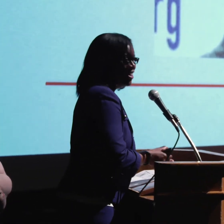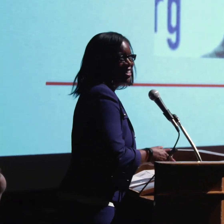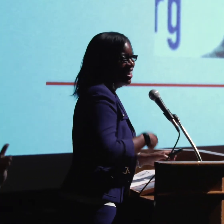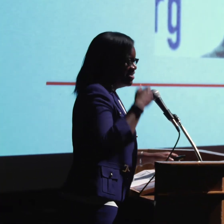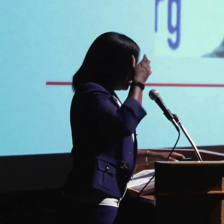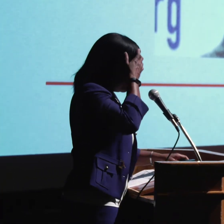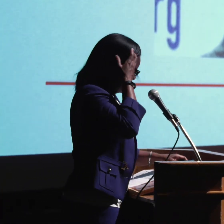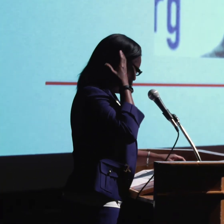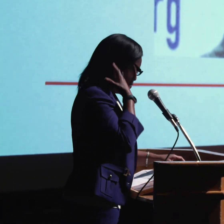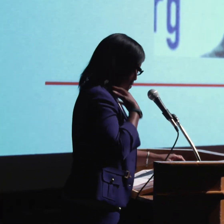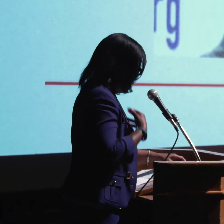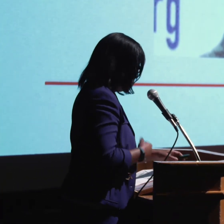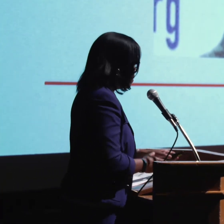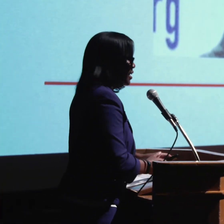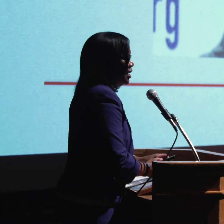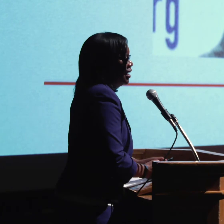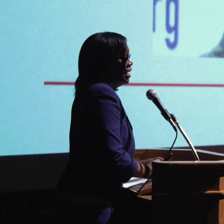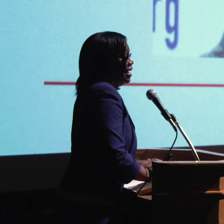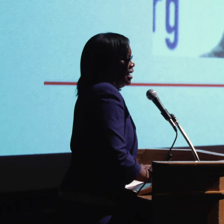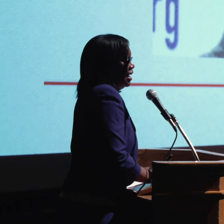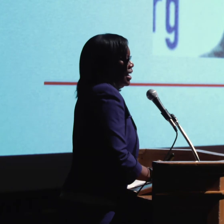Thank you, Carl. That was wonderful.